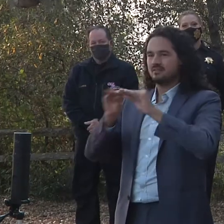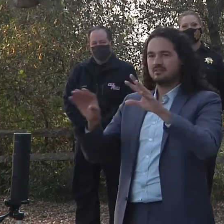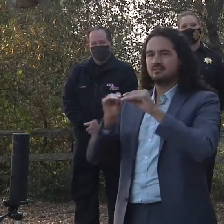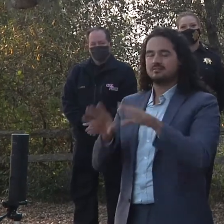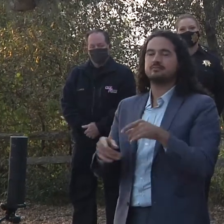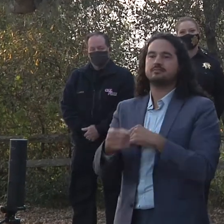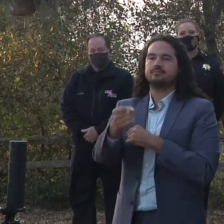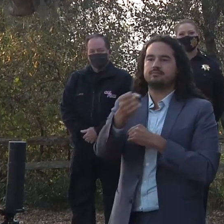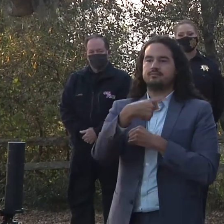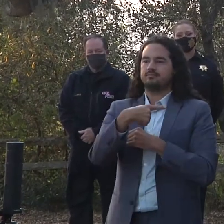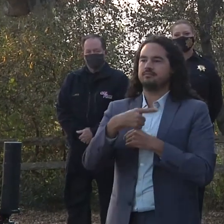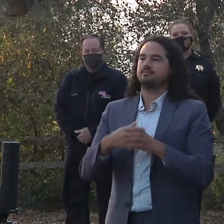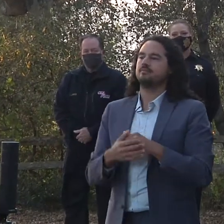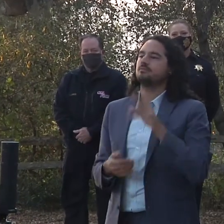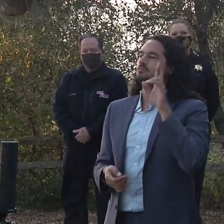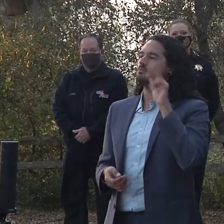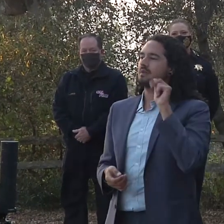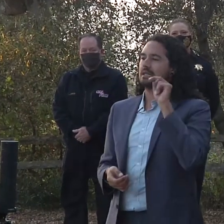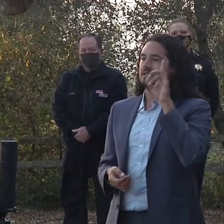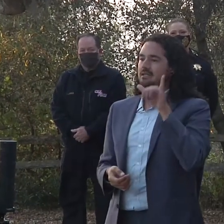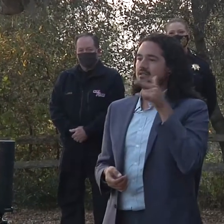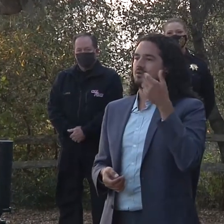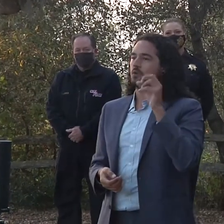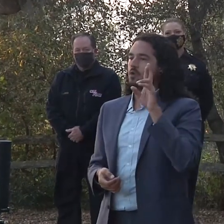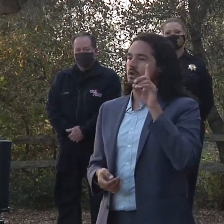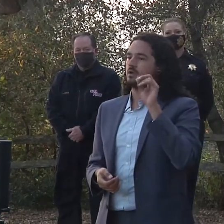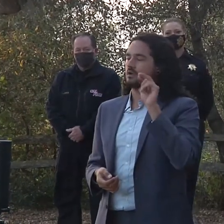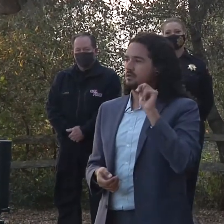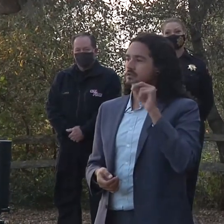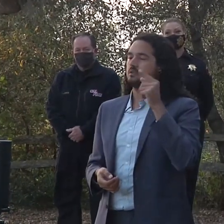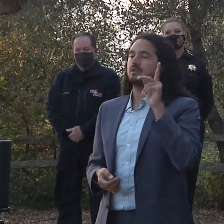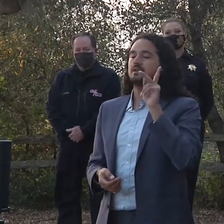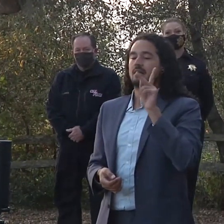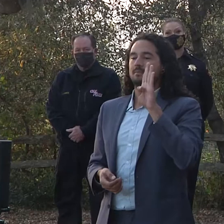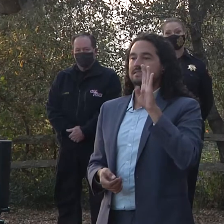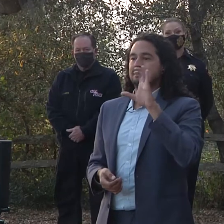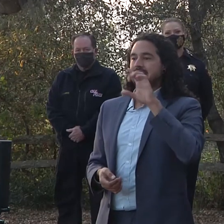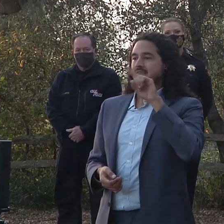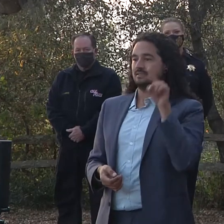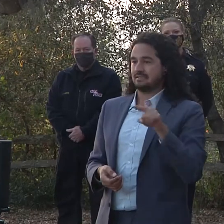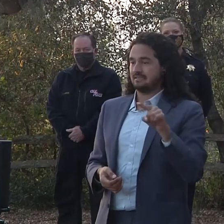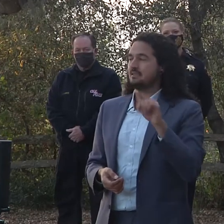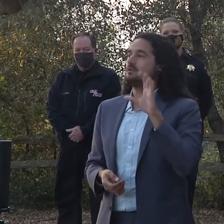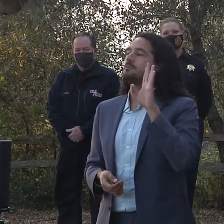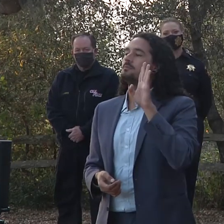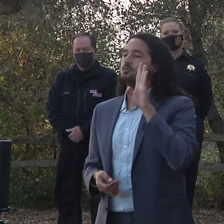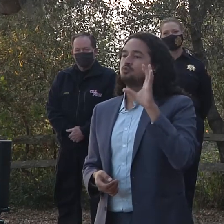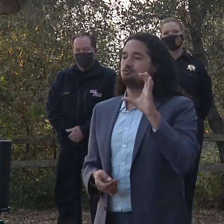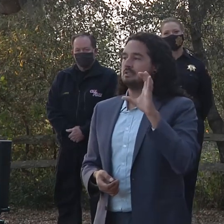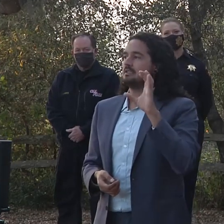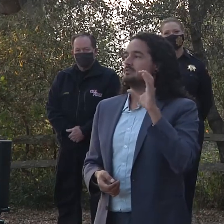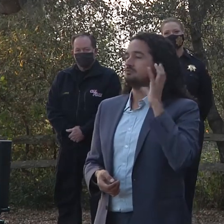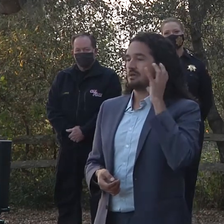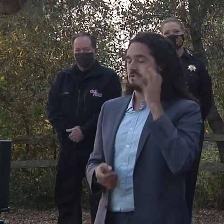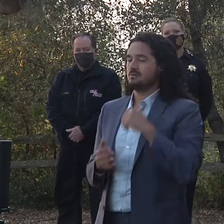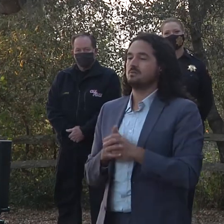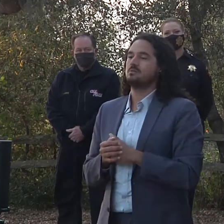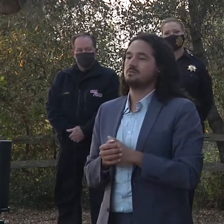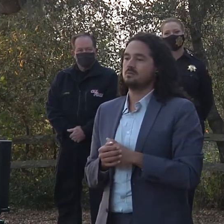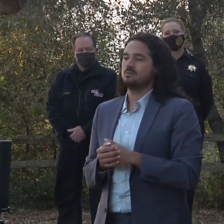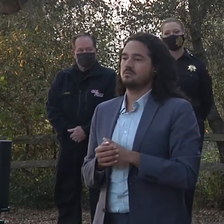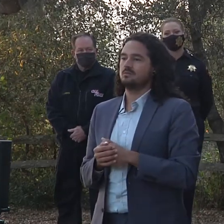Randy Gordon, KBCZ, Boulder Creek Community Radio. Can you give us any information about the mail and what people can do about